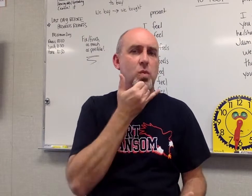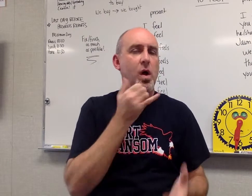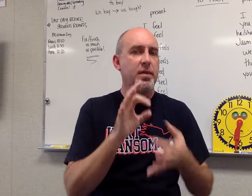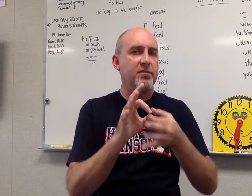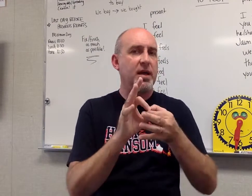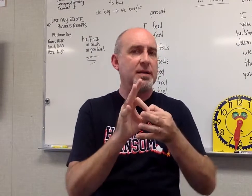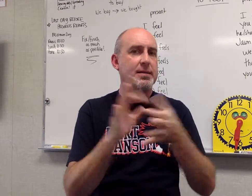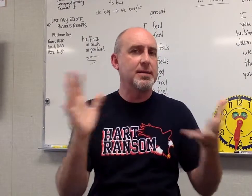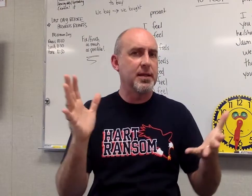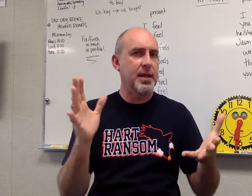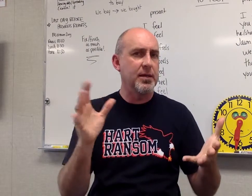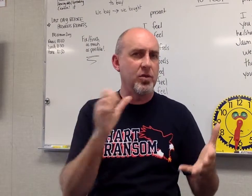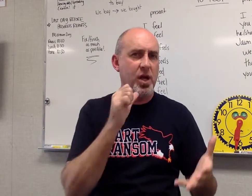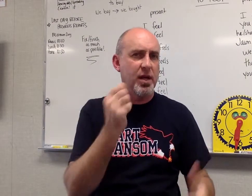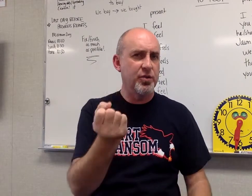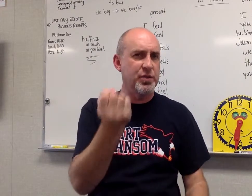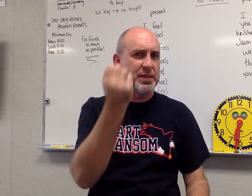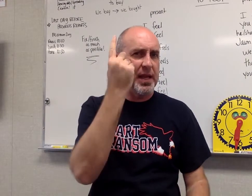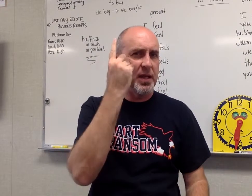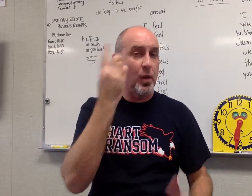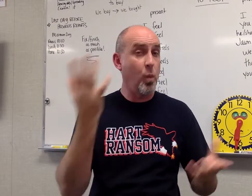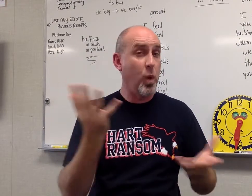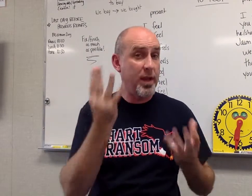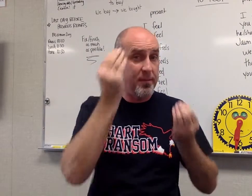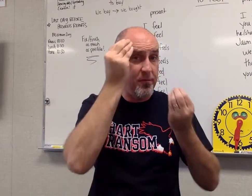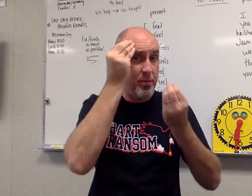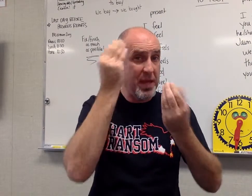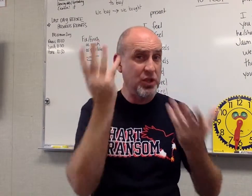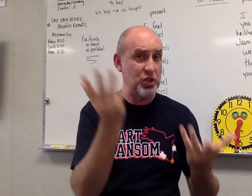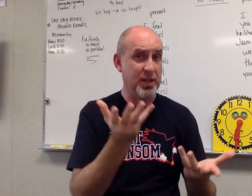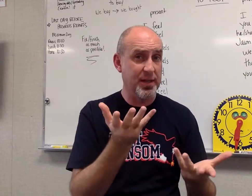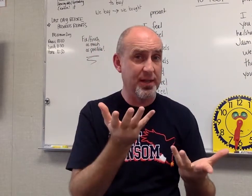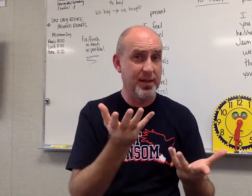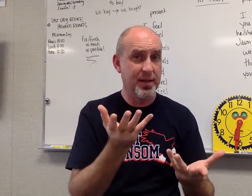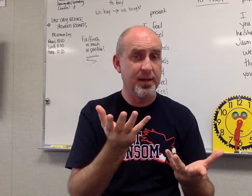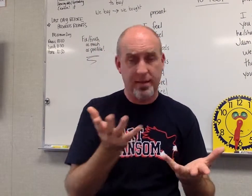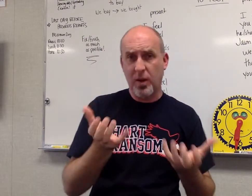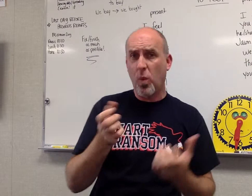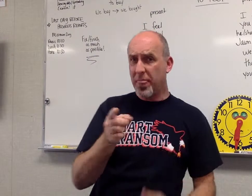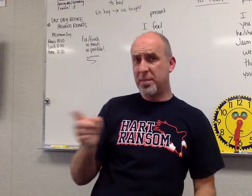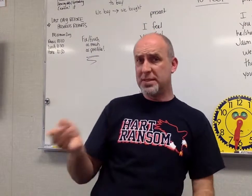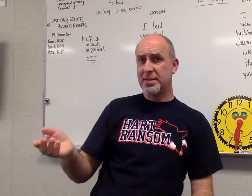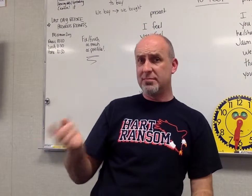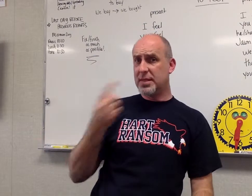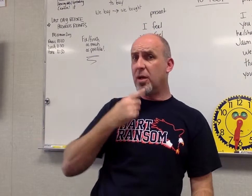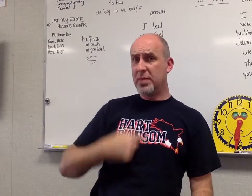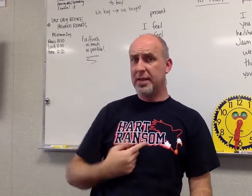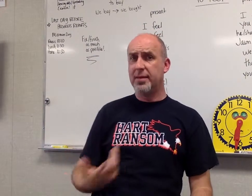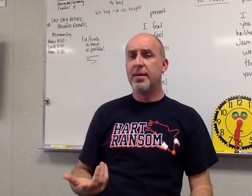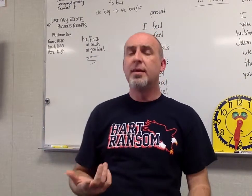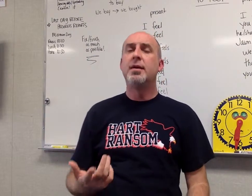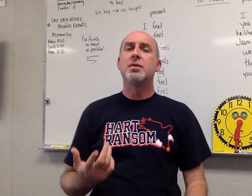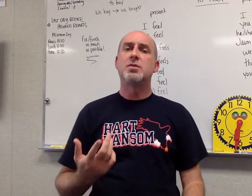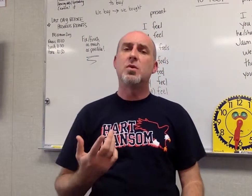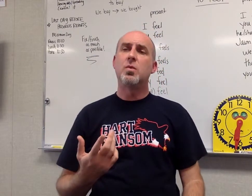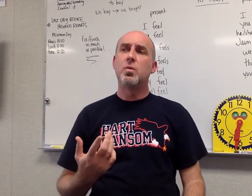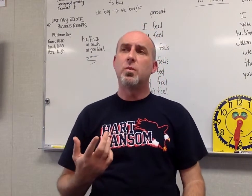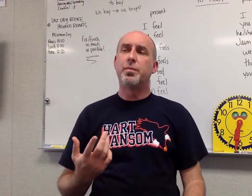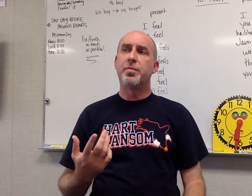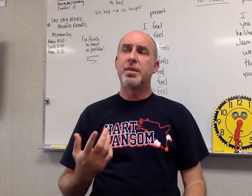wrong. They've got a disconnect. They're not understanding what information that I want them to tell me. So this